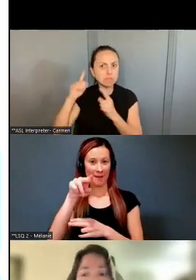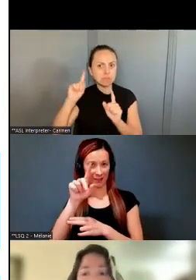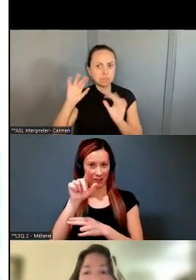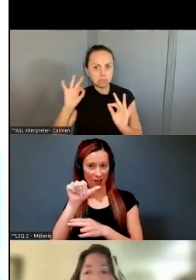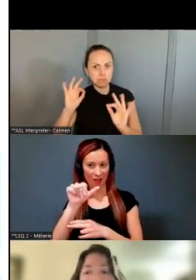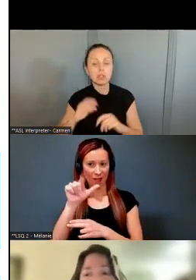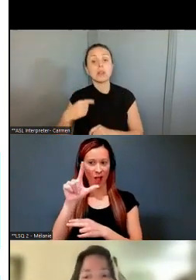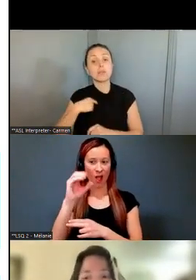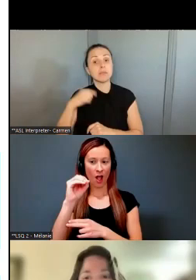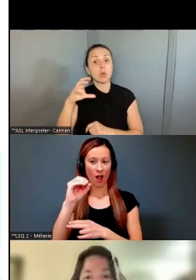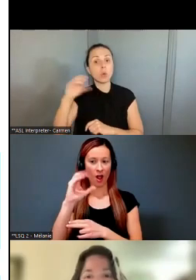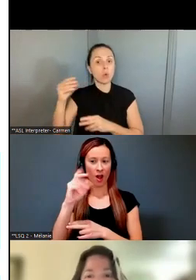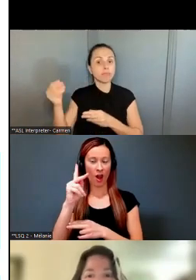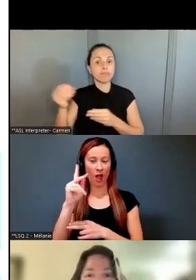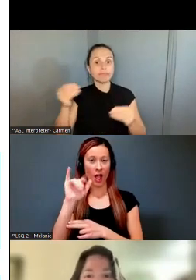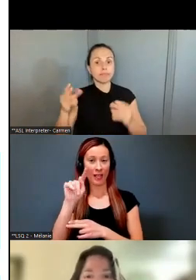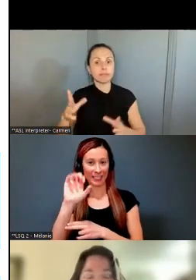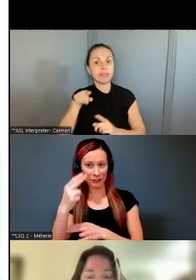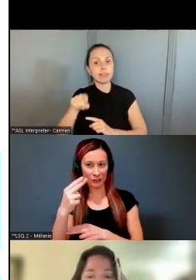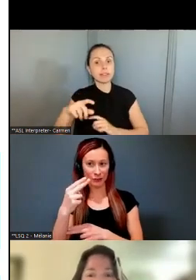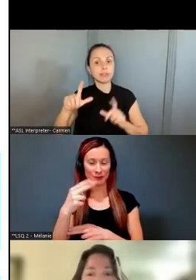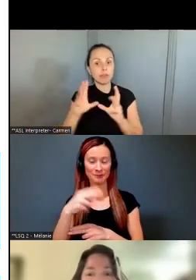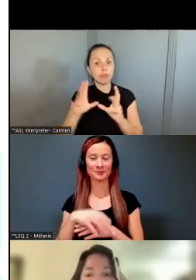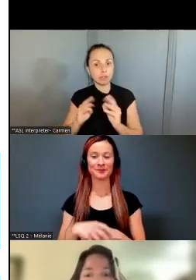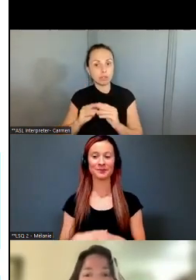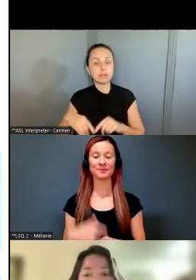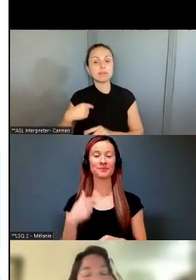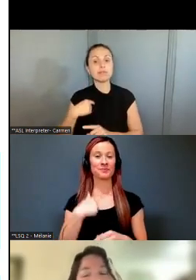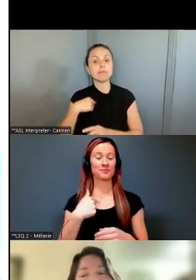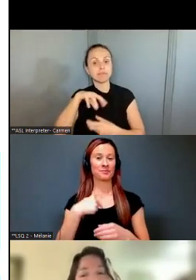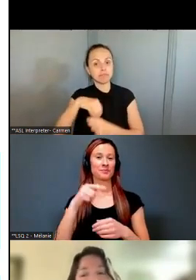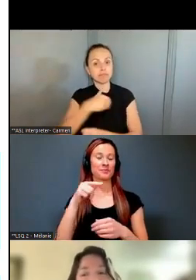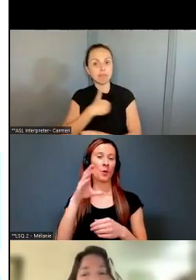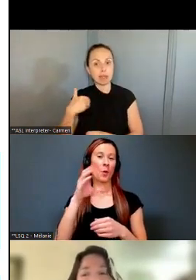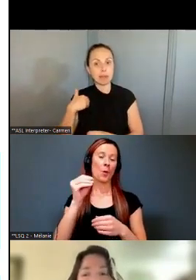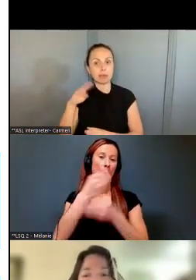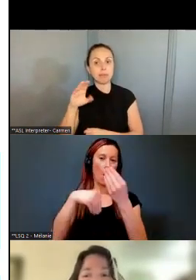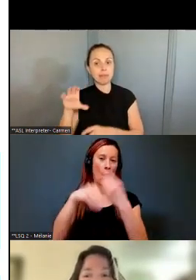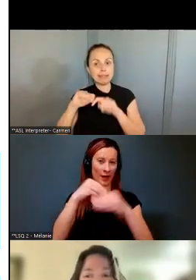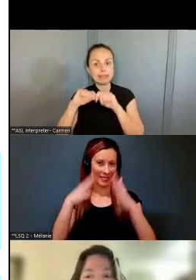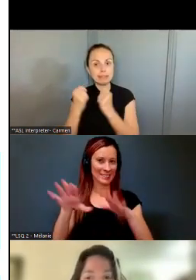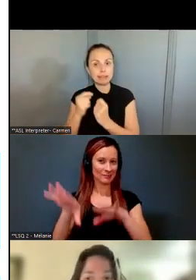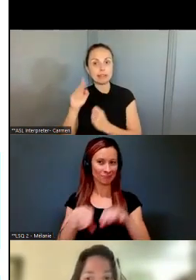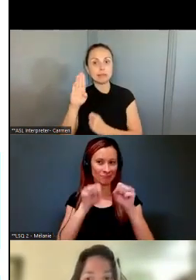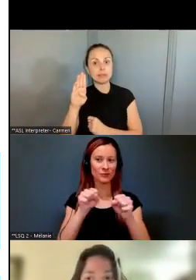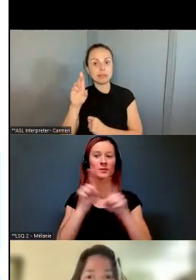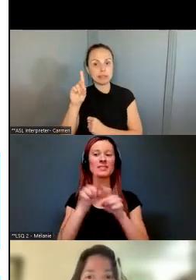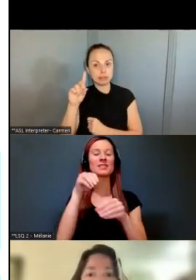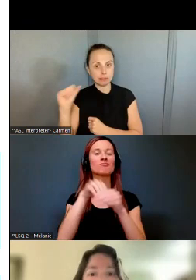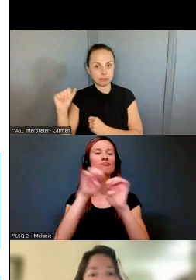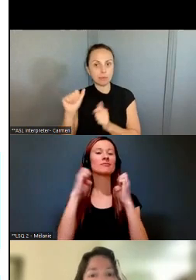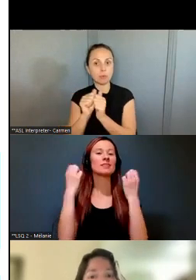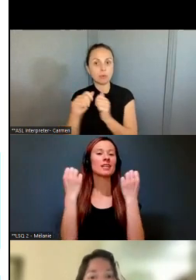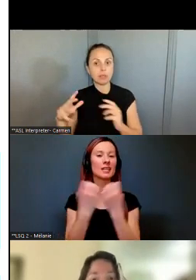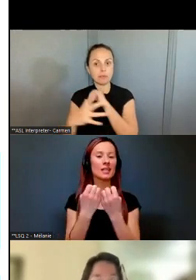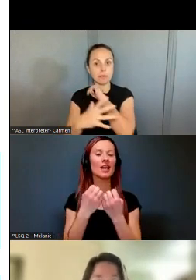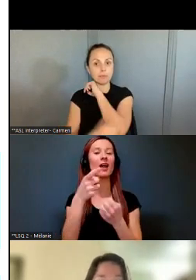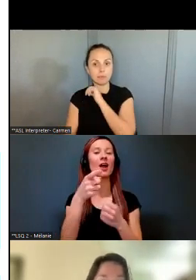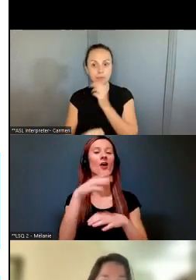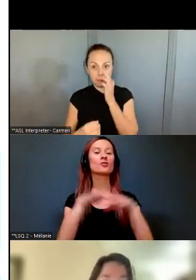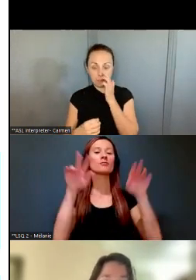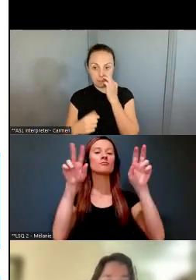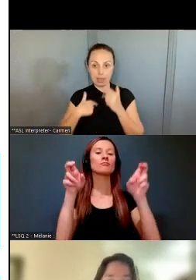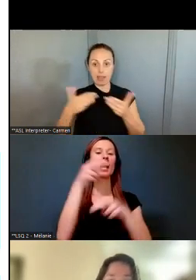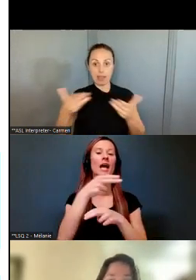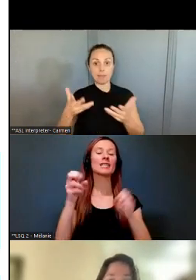I am one of the co-conveners of this conference and a member of the BC team of Disability Without Poverty. I am speaking to you from